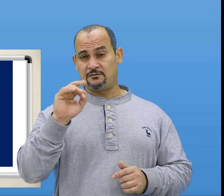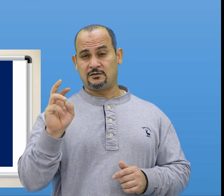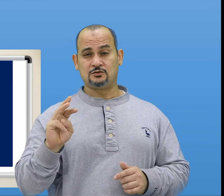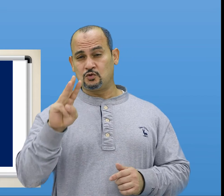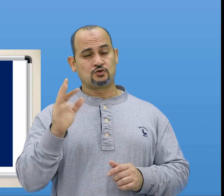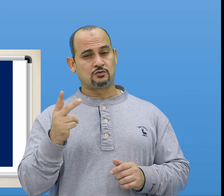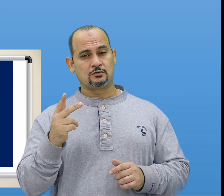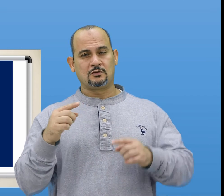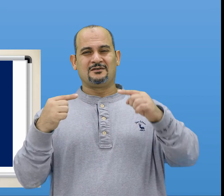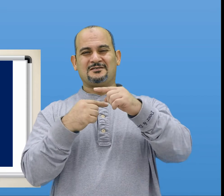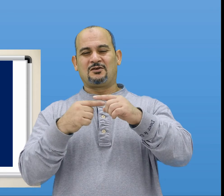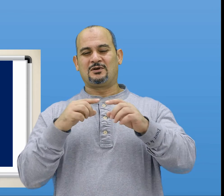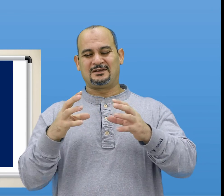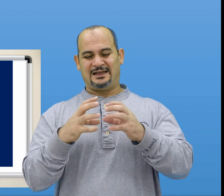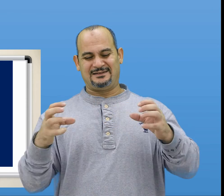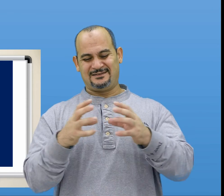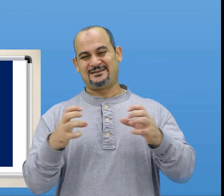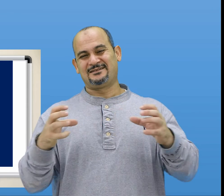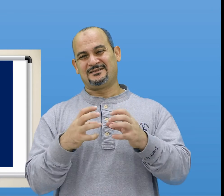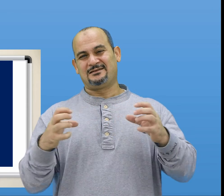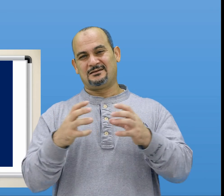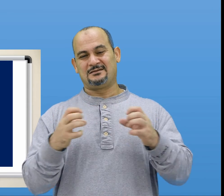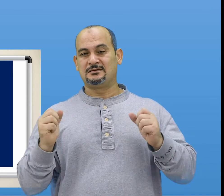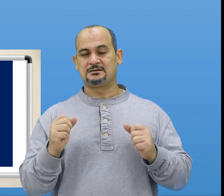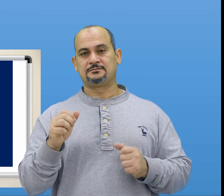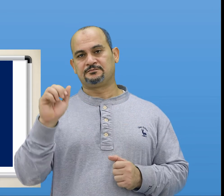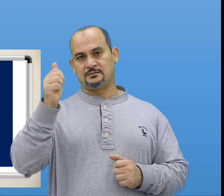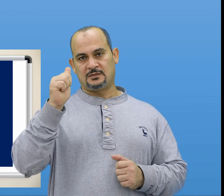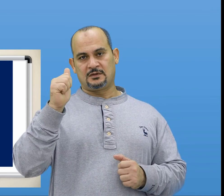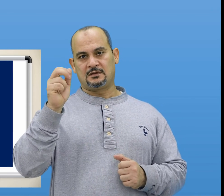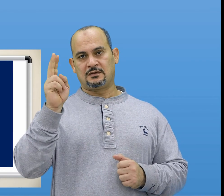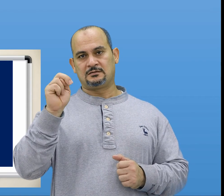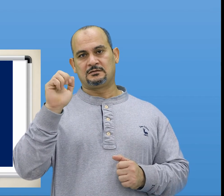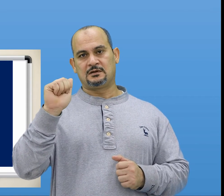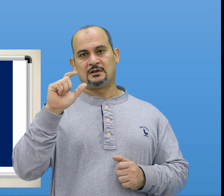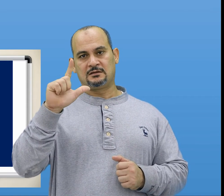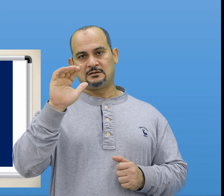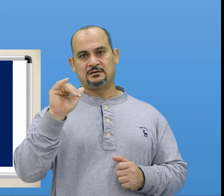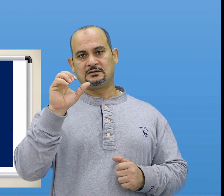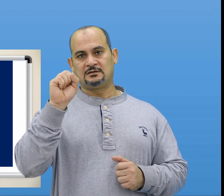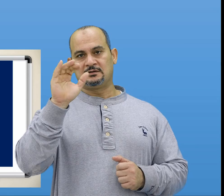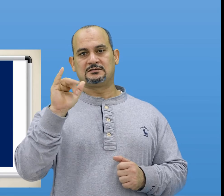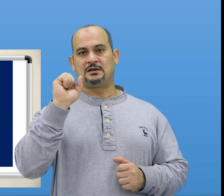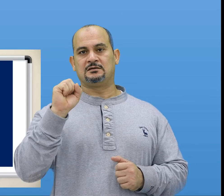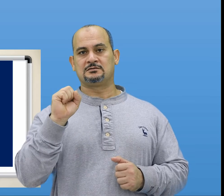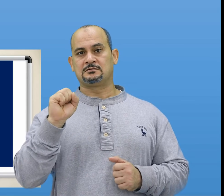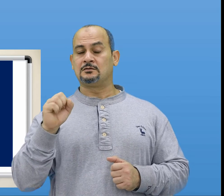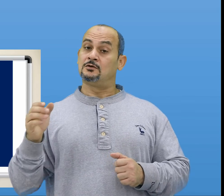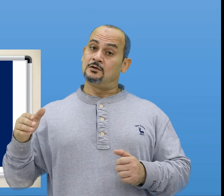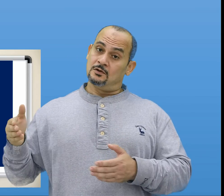whole family comes and enjoy each other's company. For example, from the grandparents, the parents, their kids, nieces and nephews,